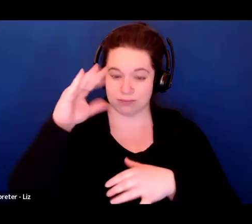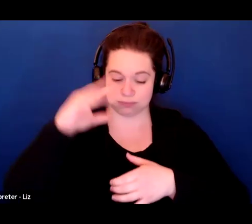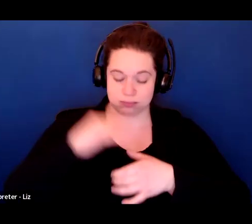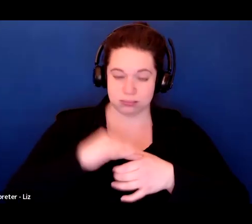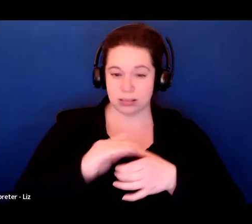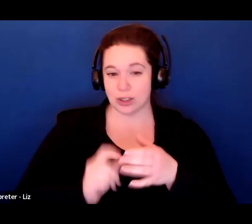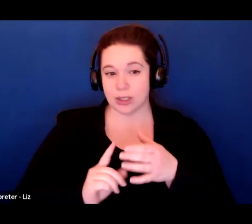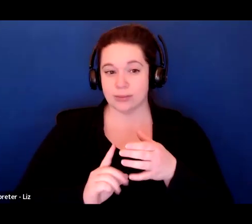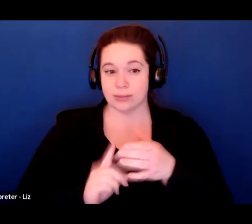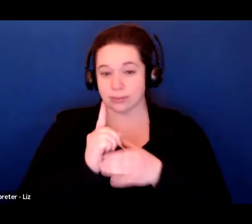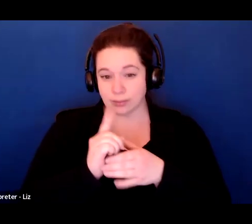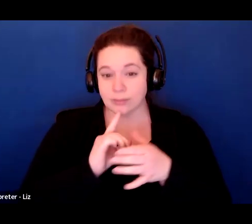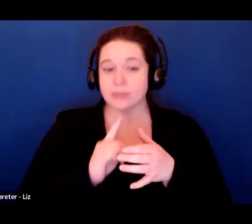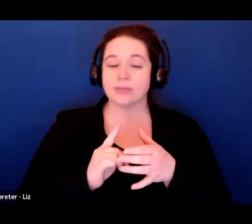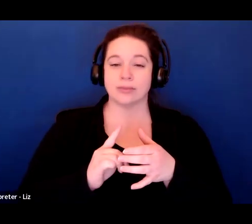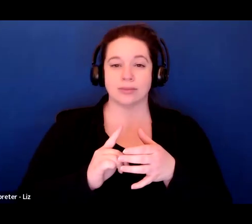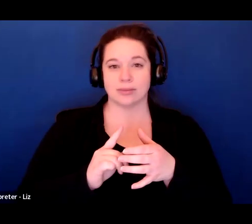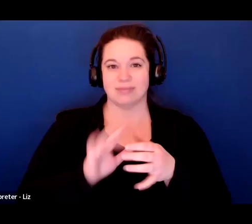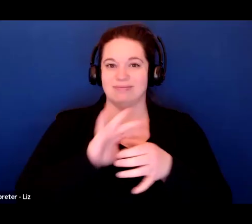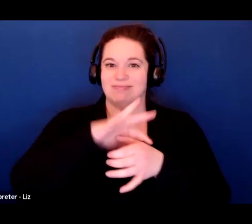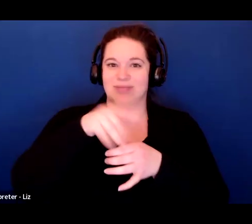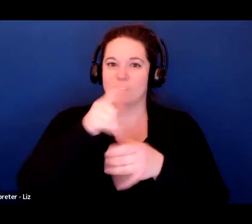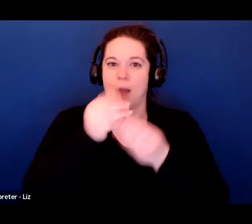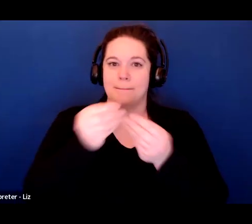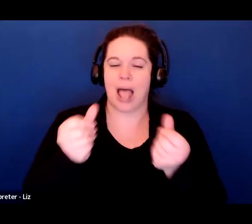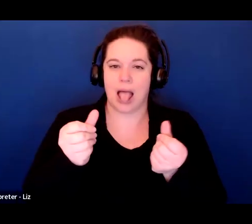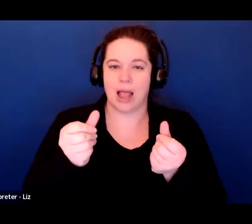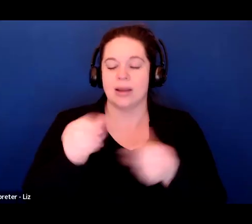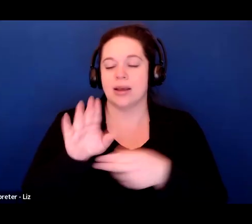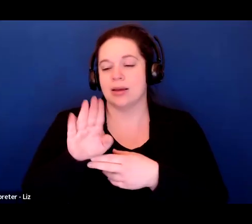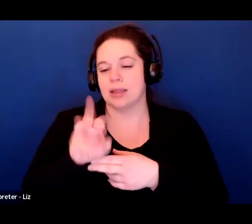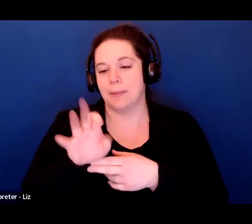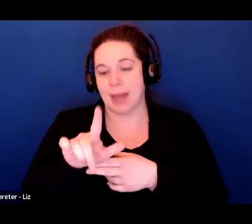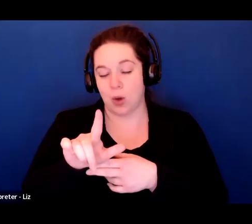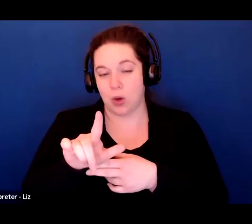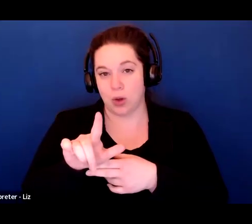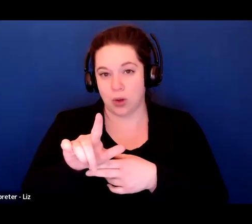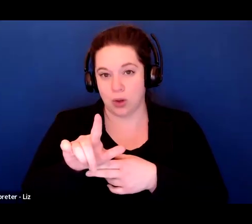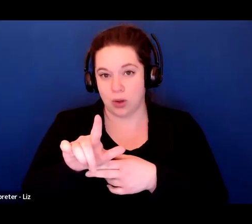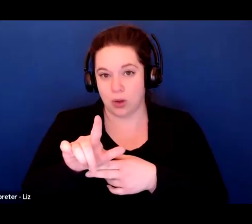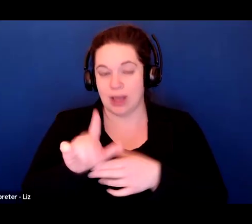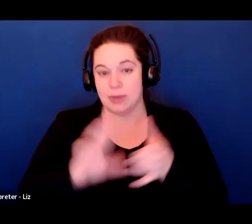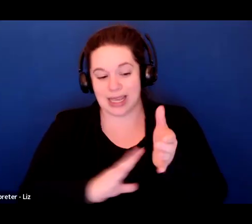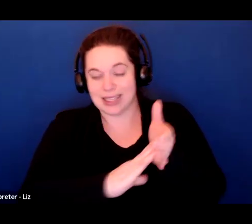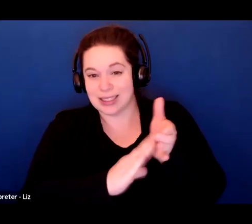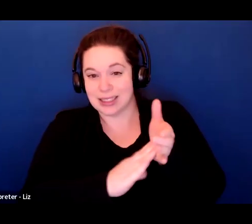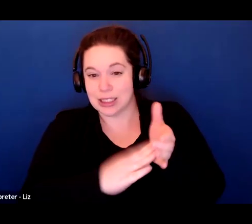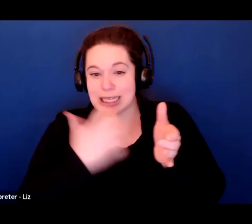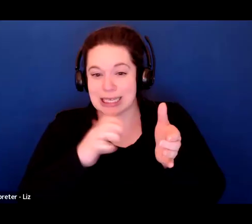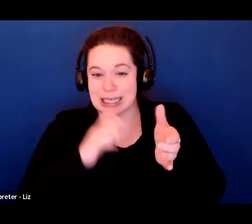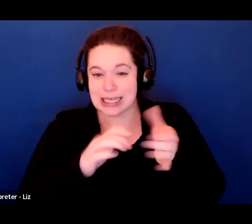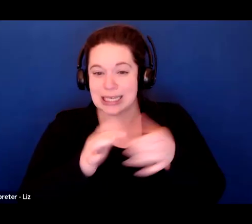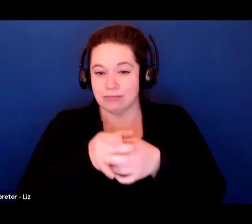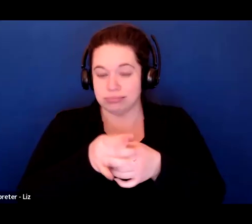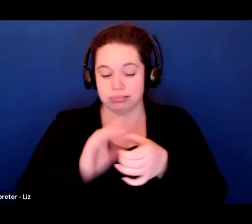that suppository up there, it's not going to melt because the stool does not have enough heat. Your body generates